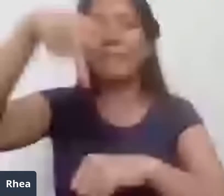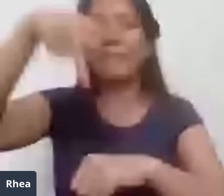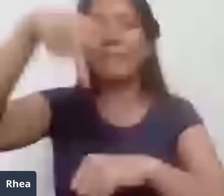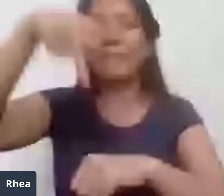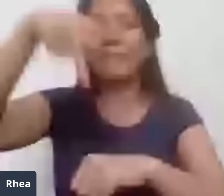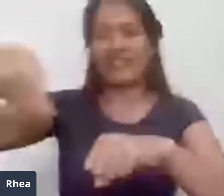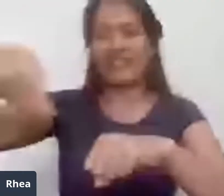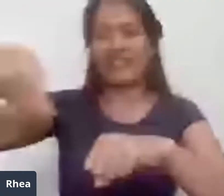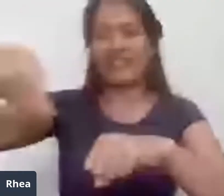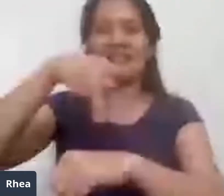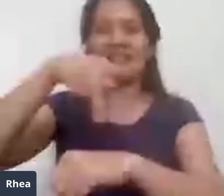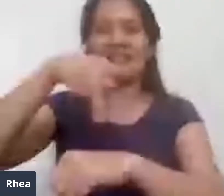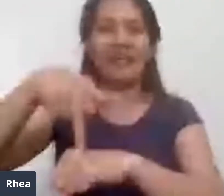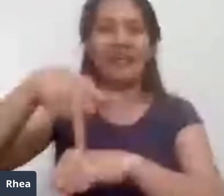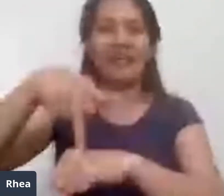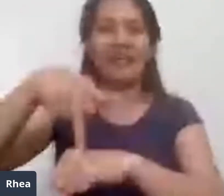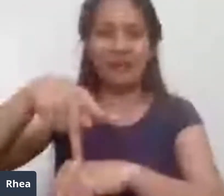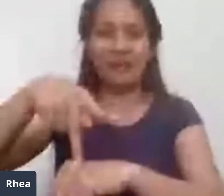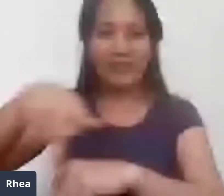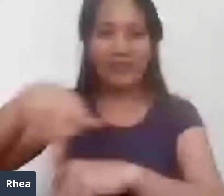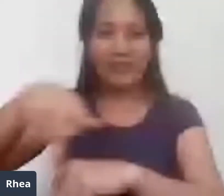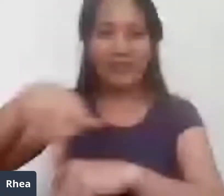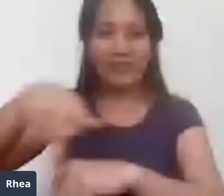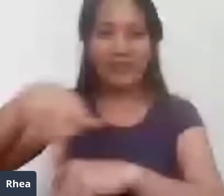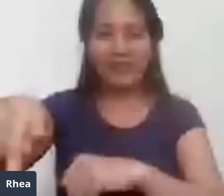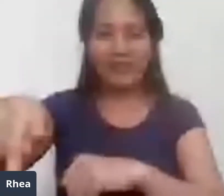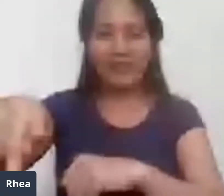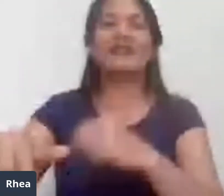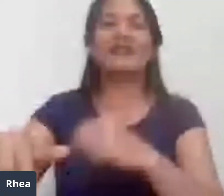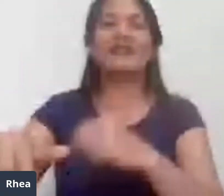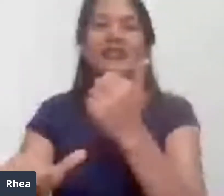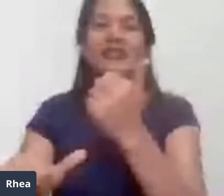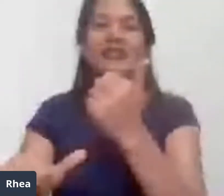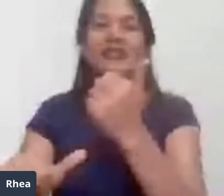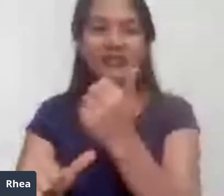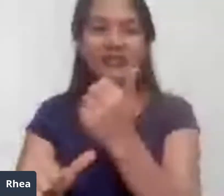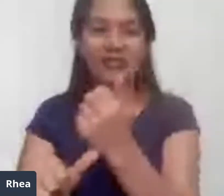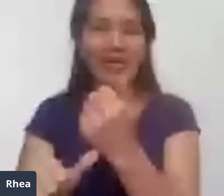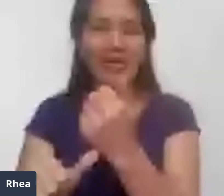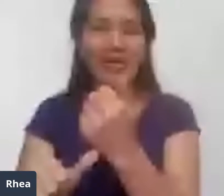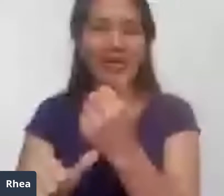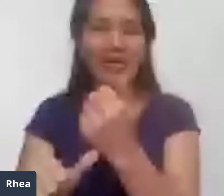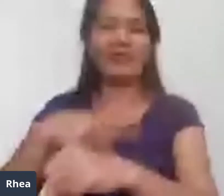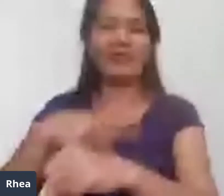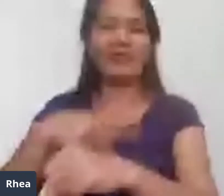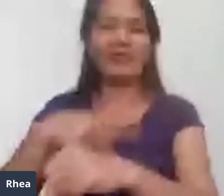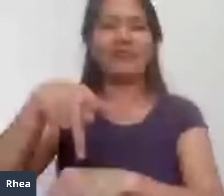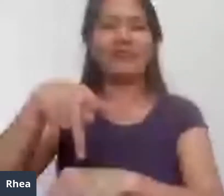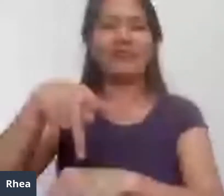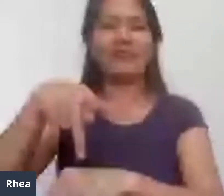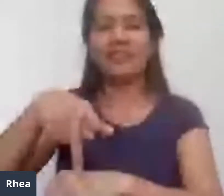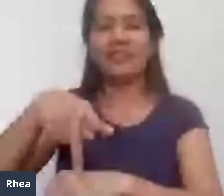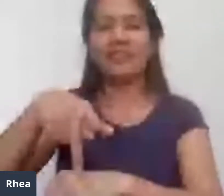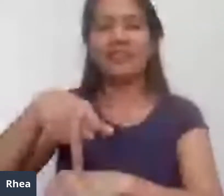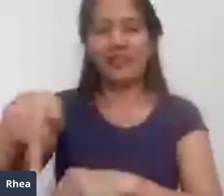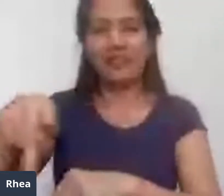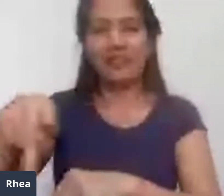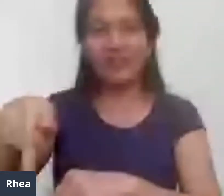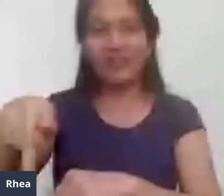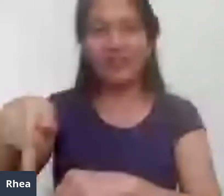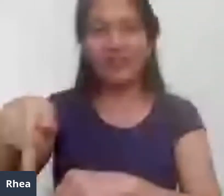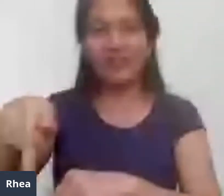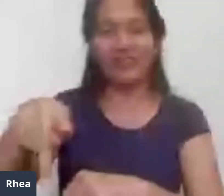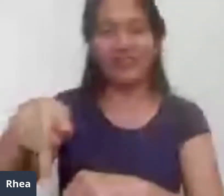Principal. P, going this way, principal. The assistant principal, Ma'am Financia.